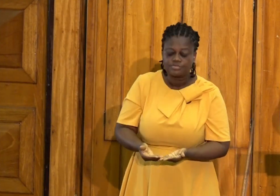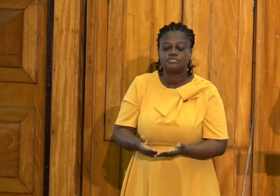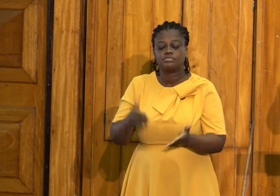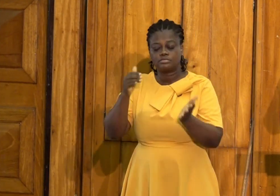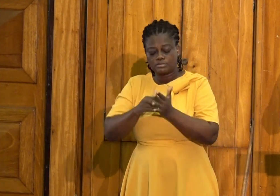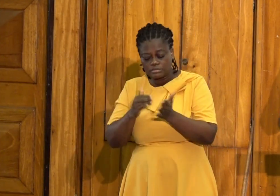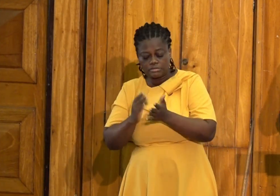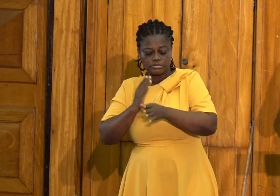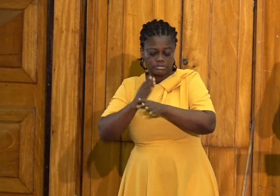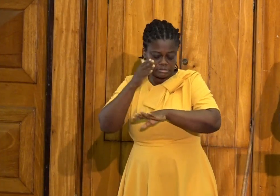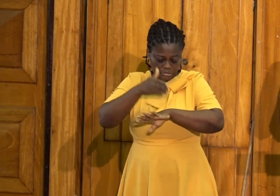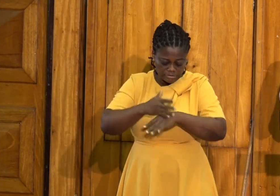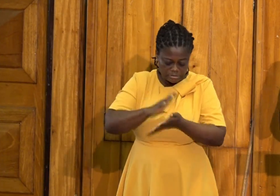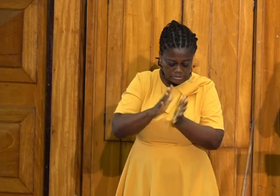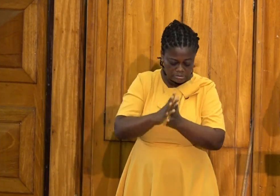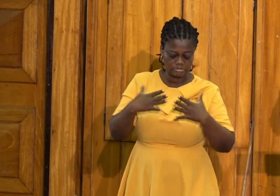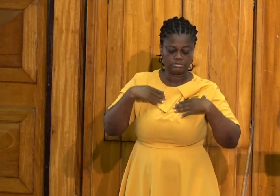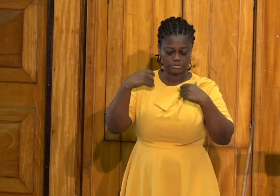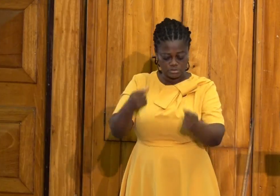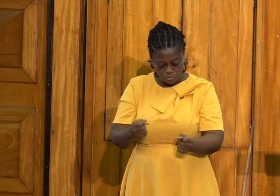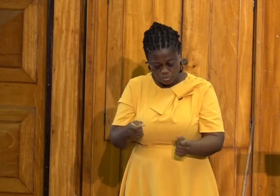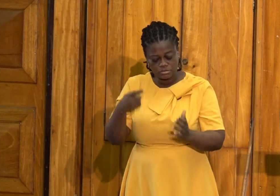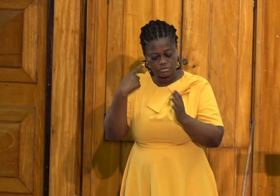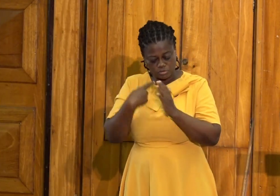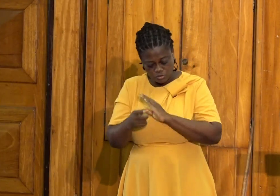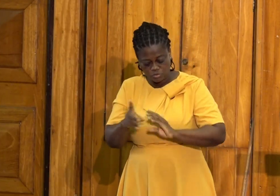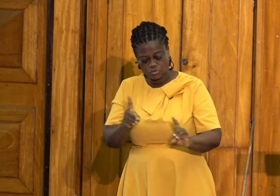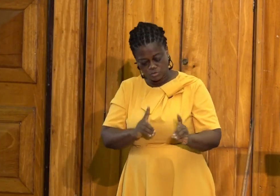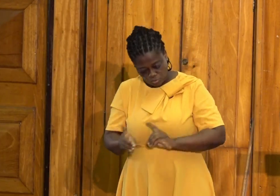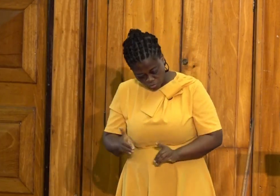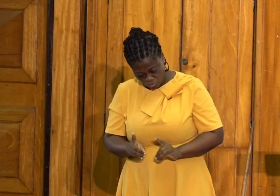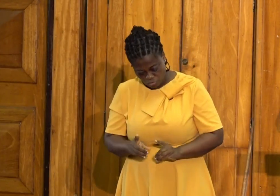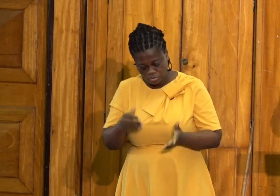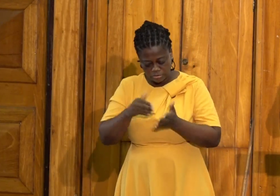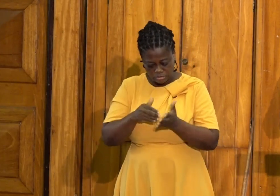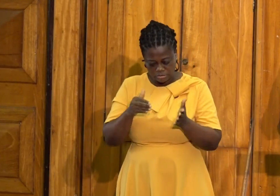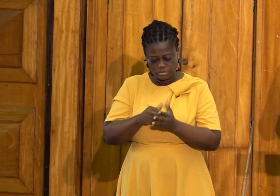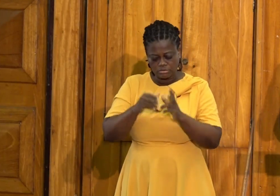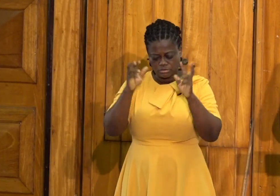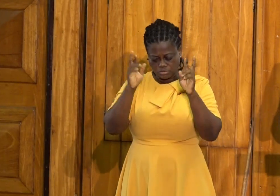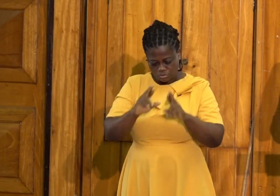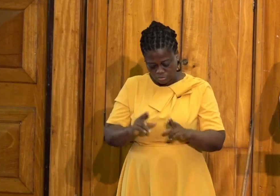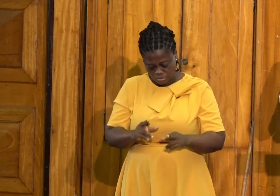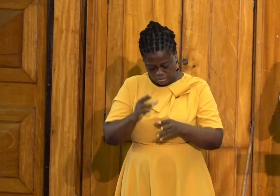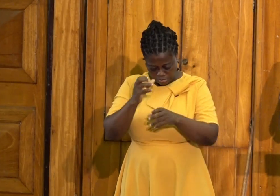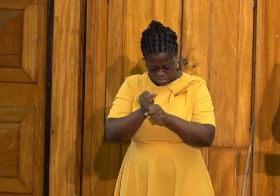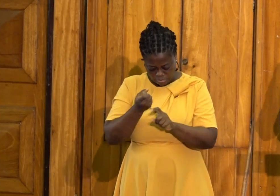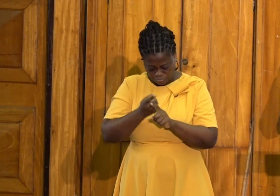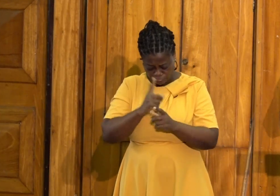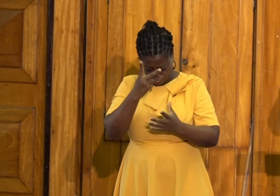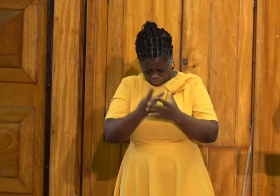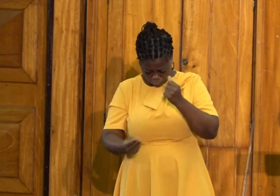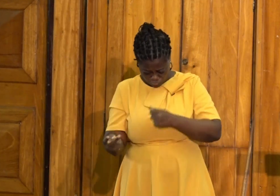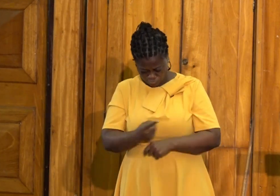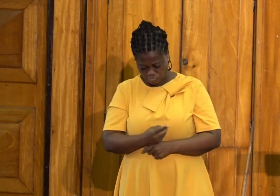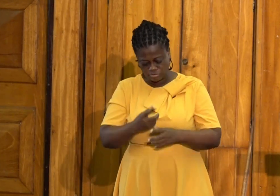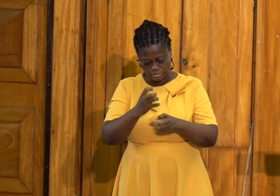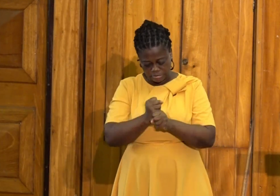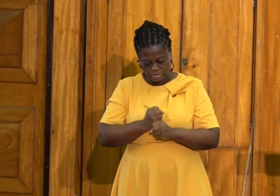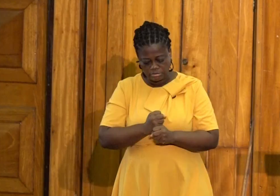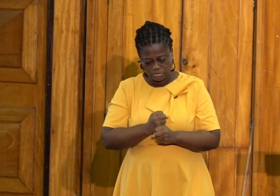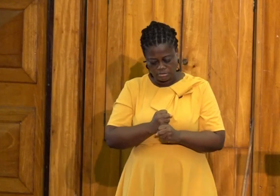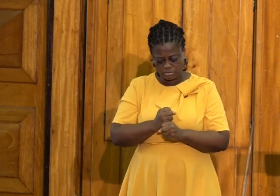follow-up, and the VIAC result for those who returned. We analyzed